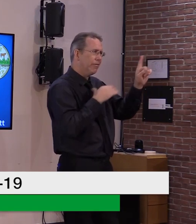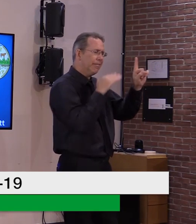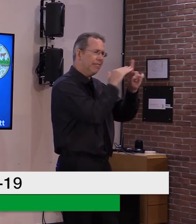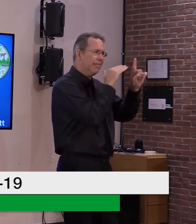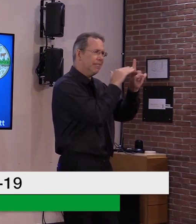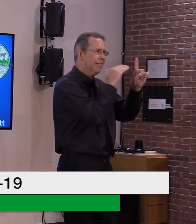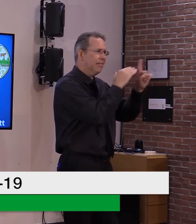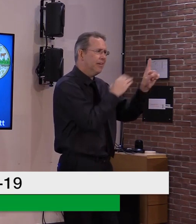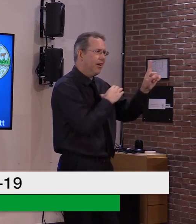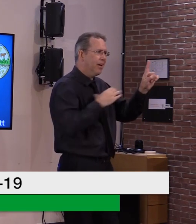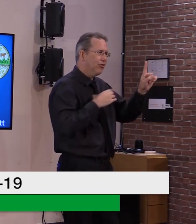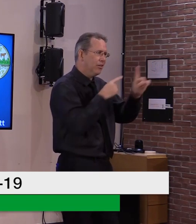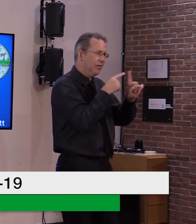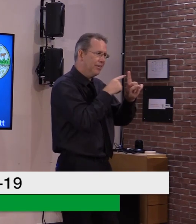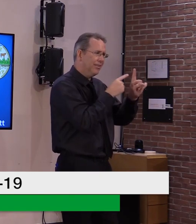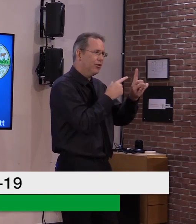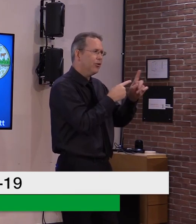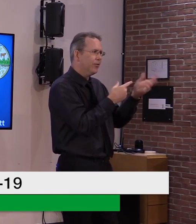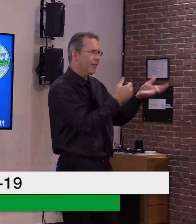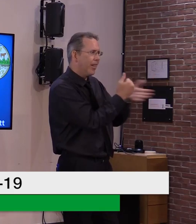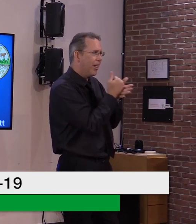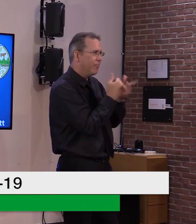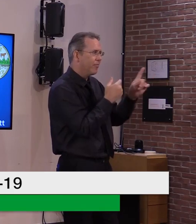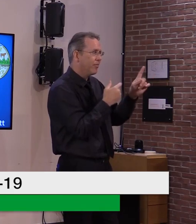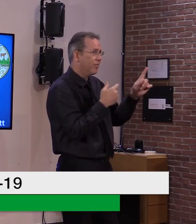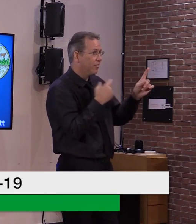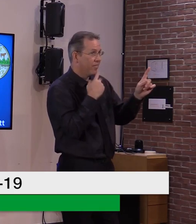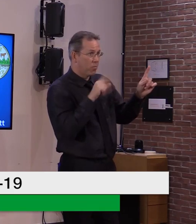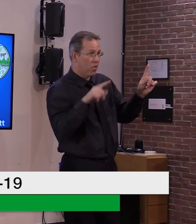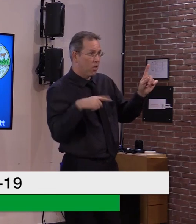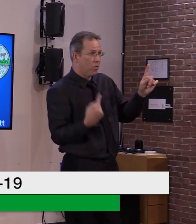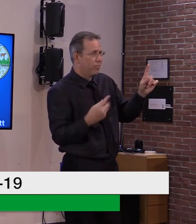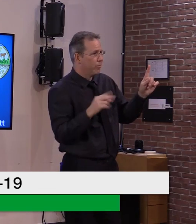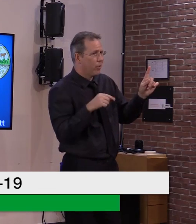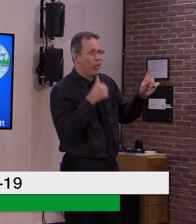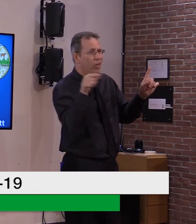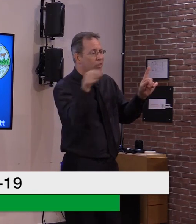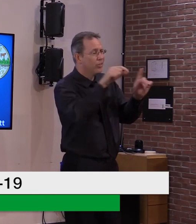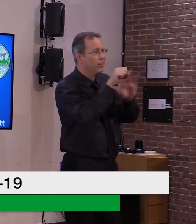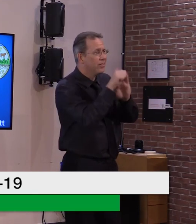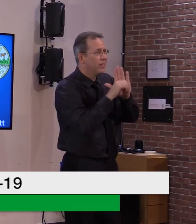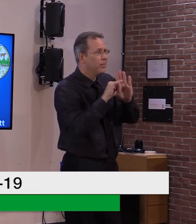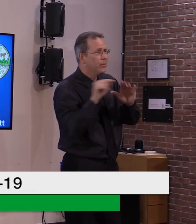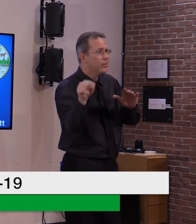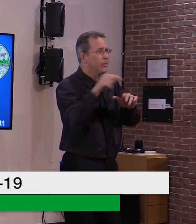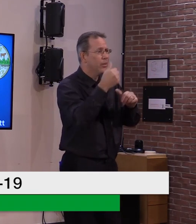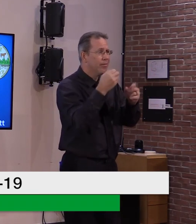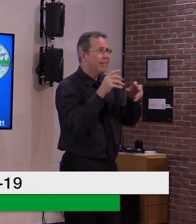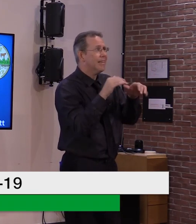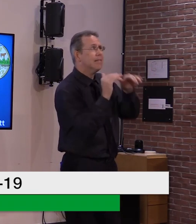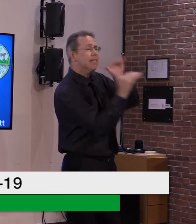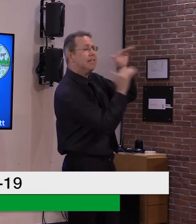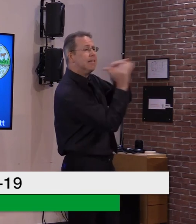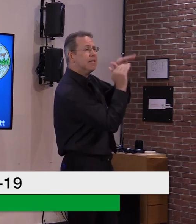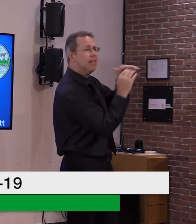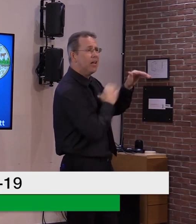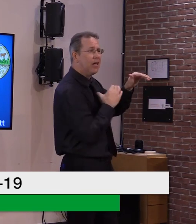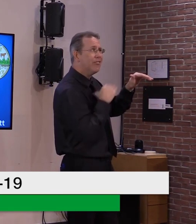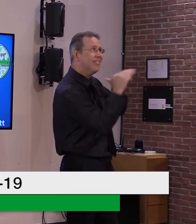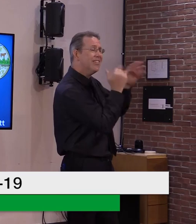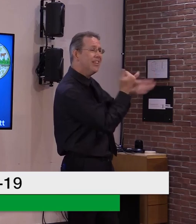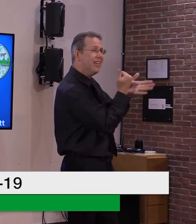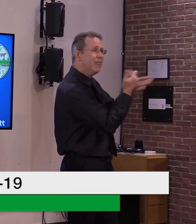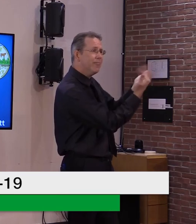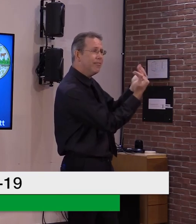other states who fall in the same situation they're they're facing the same dilemma that we are so we are